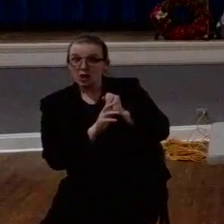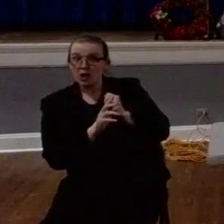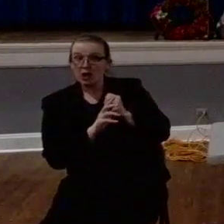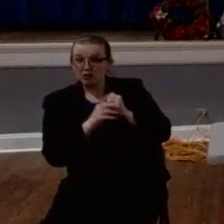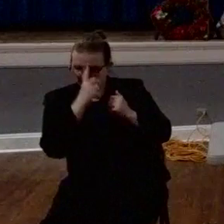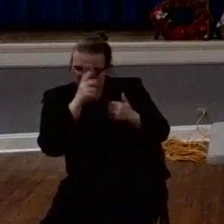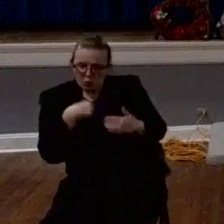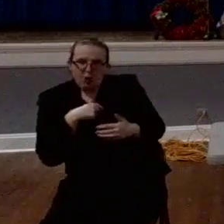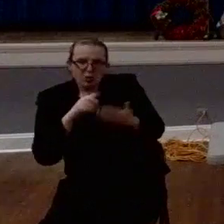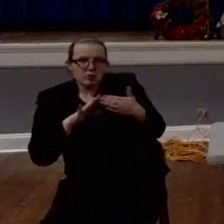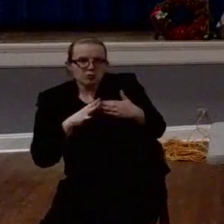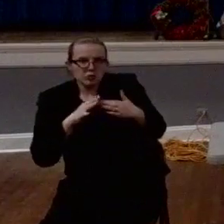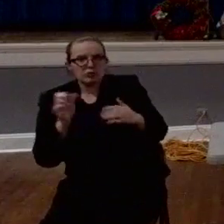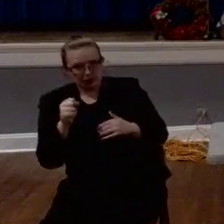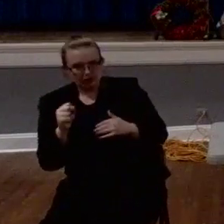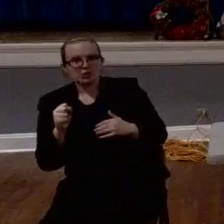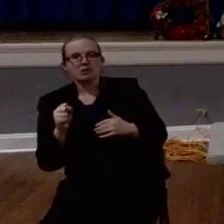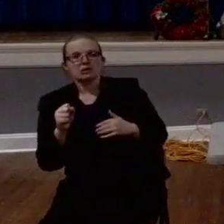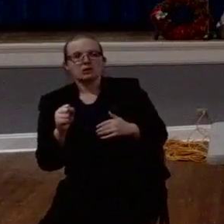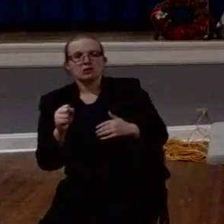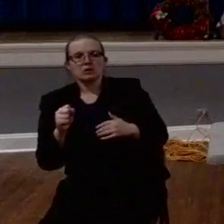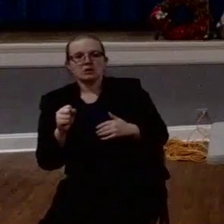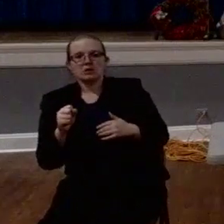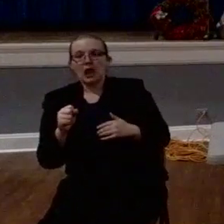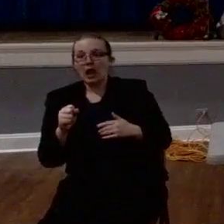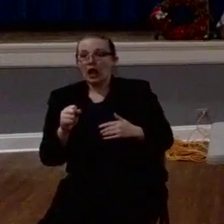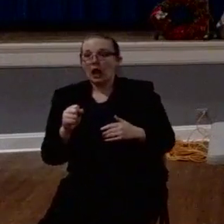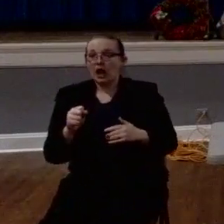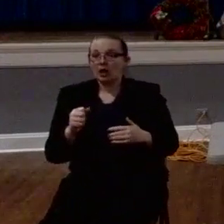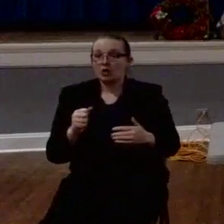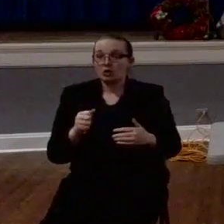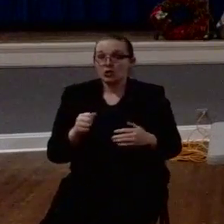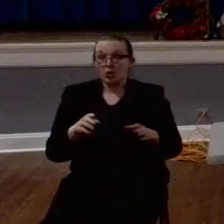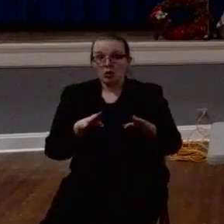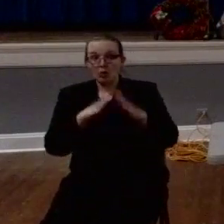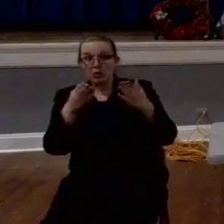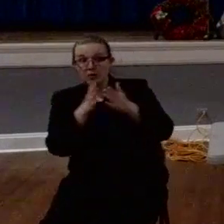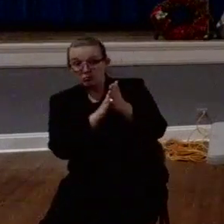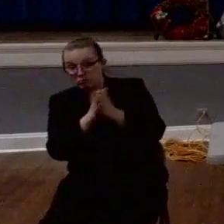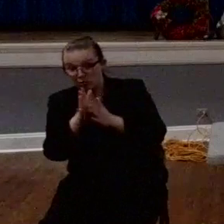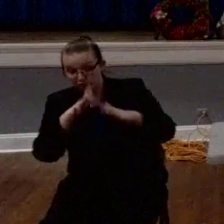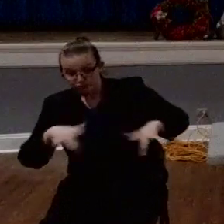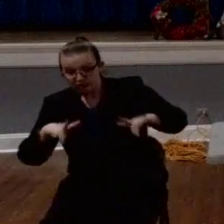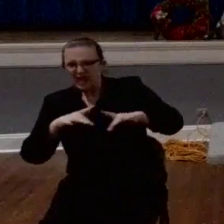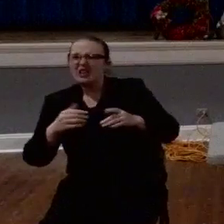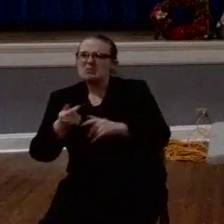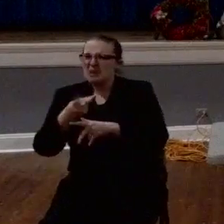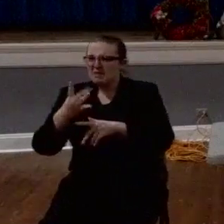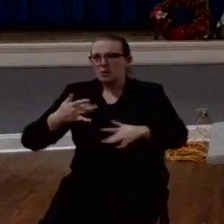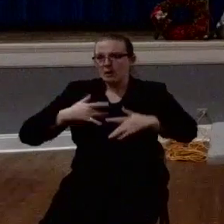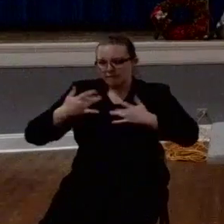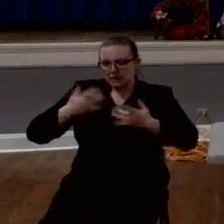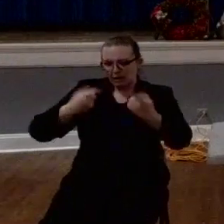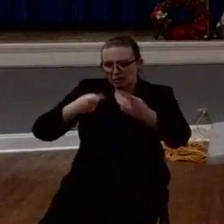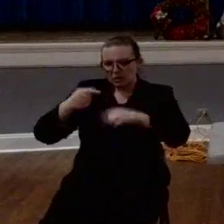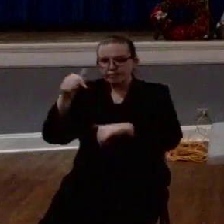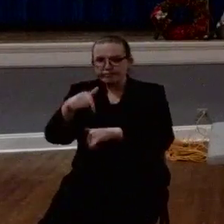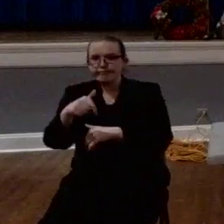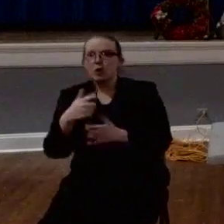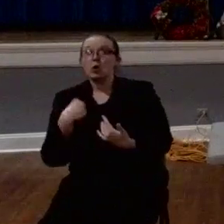for us as a community and opening up that park space and a few events there and all that stuff. We need